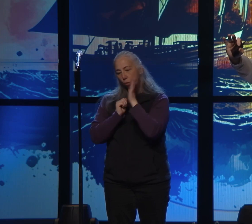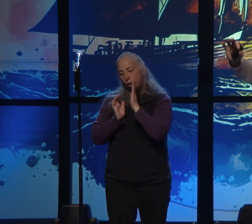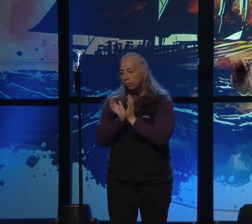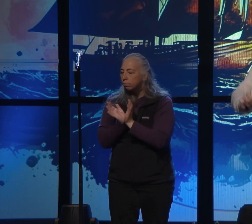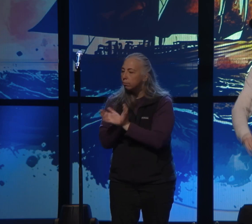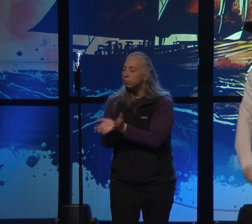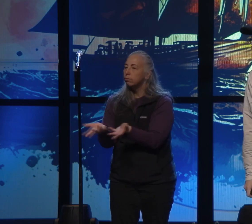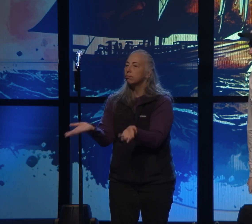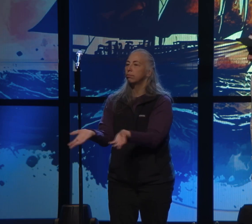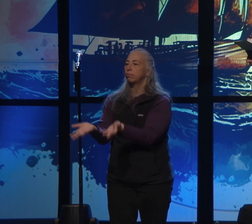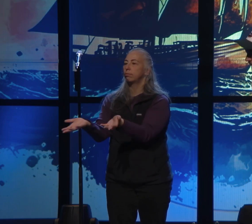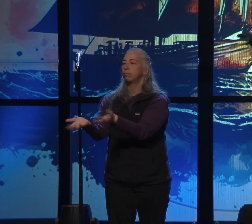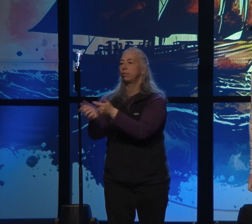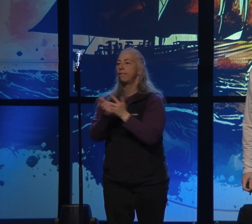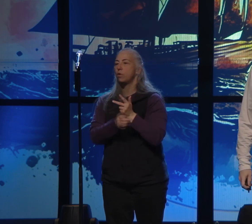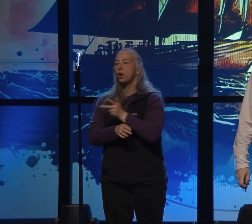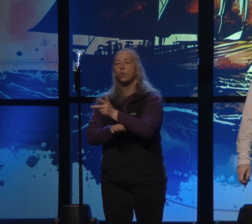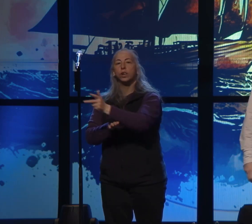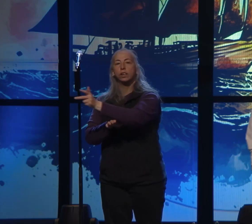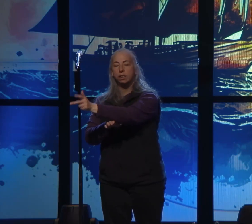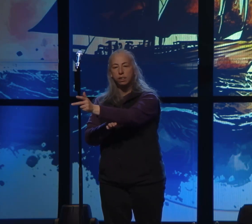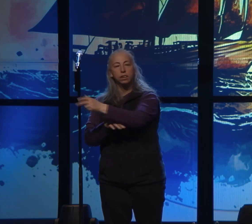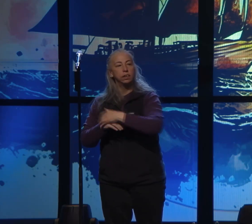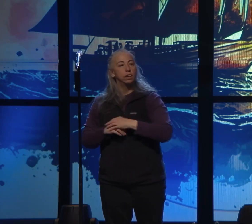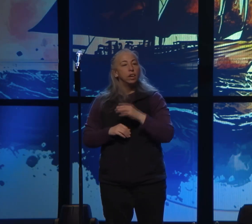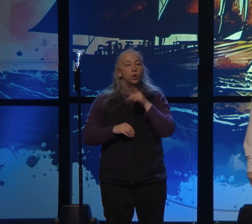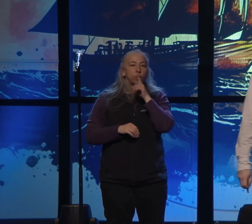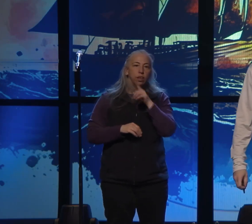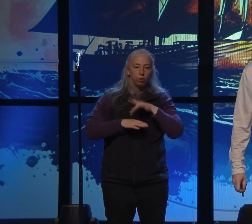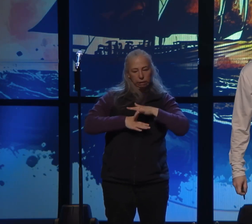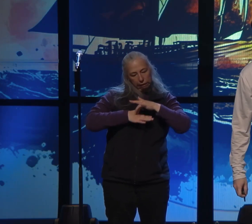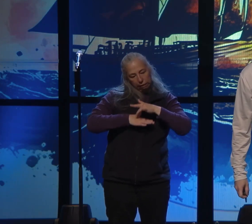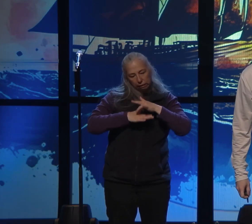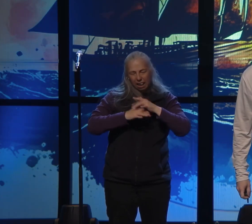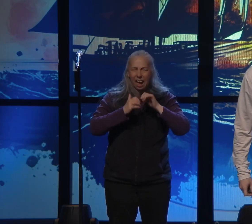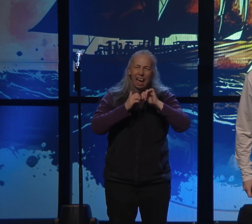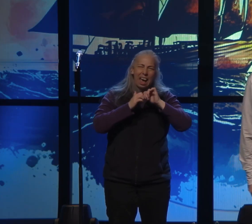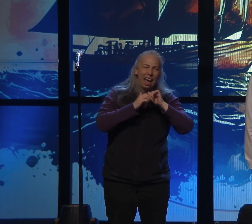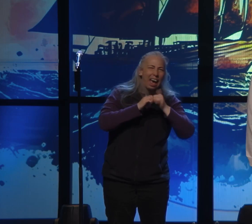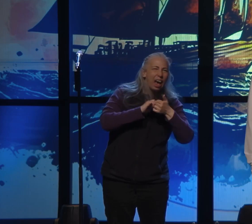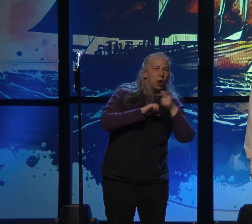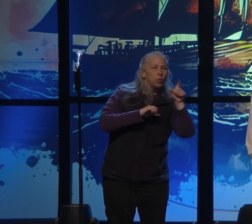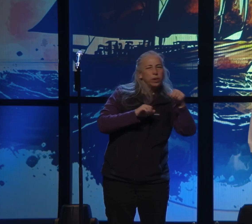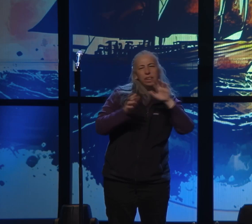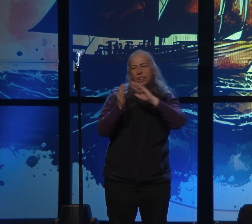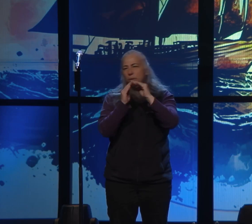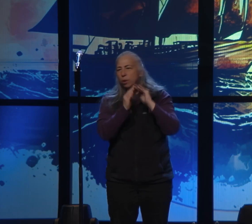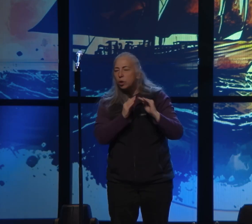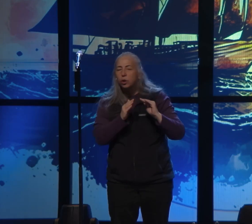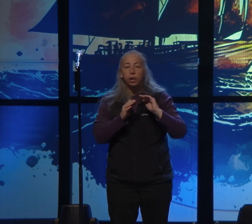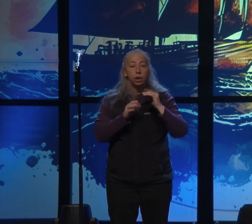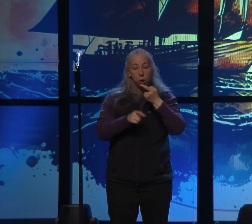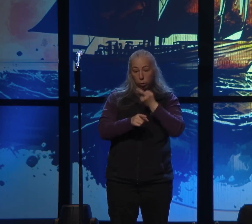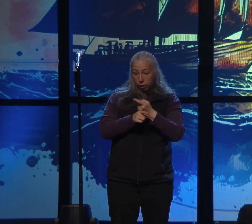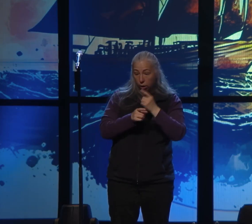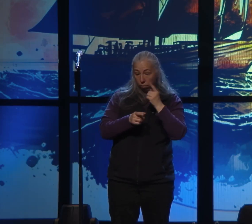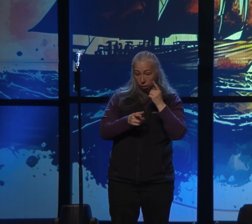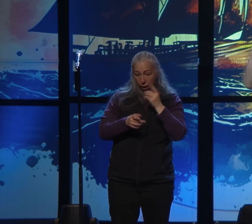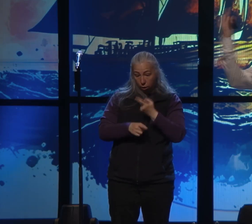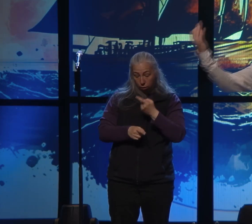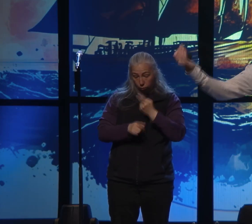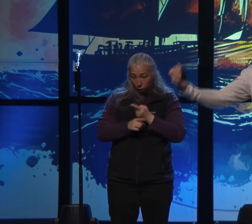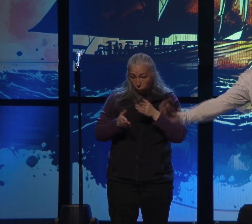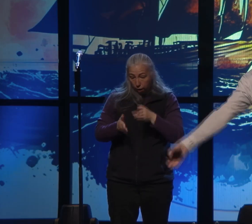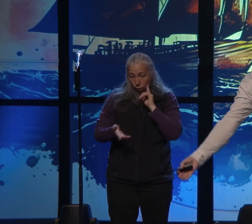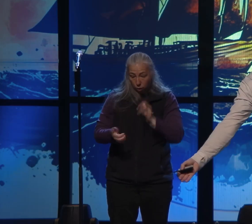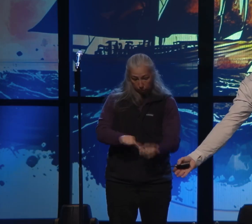life. When we all get caught up on, well, we got to figure out how are you supposed to have communion, and what's the right way to baptize baby, and